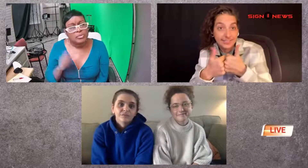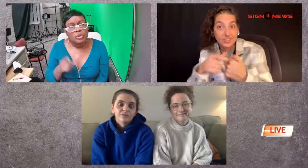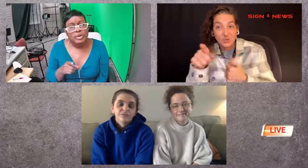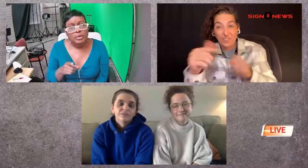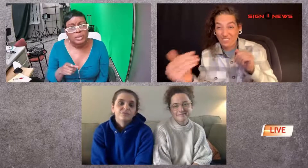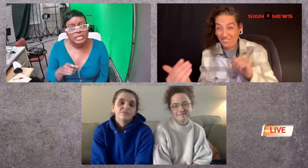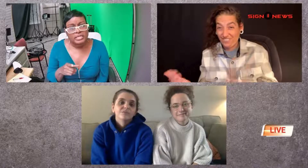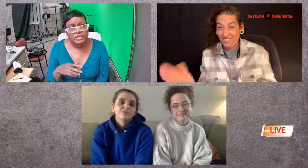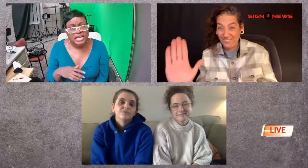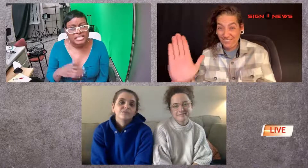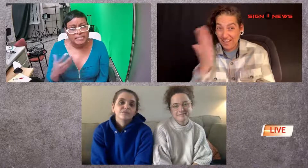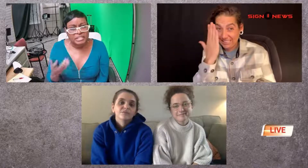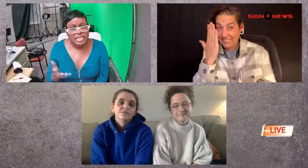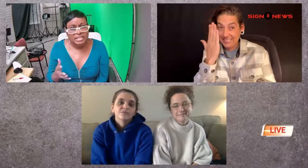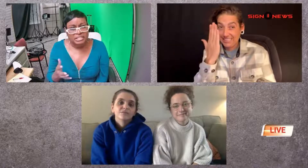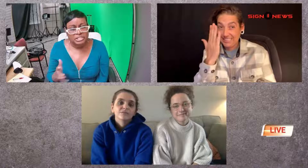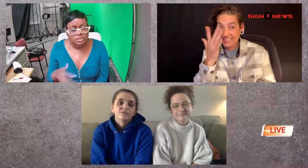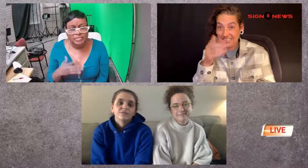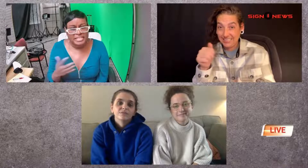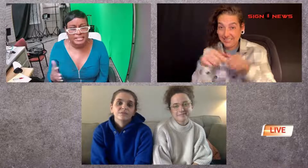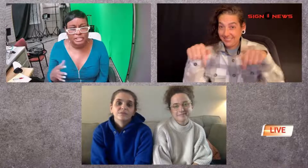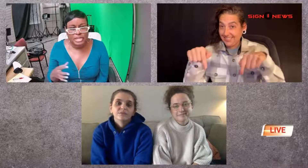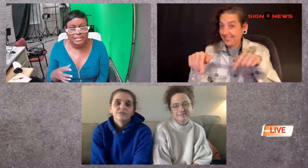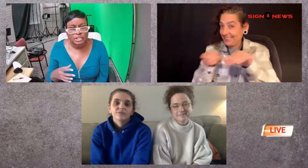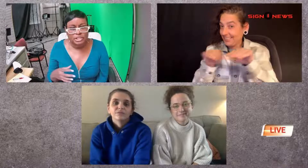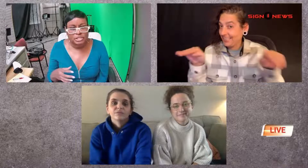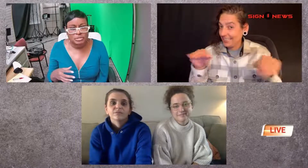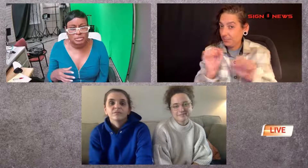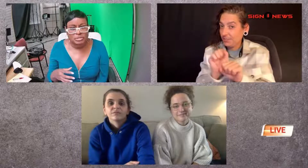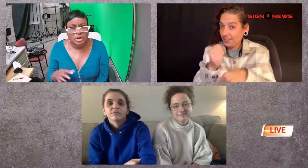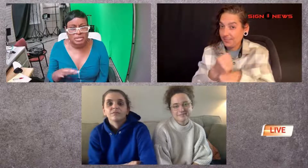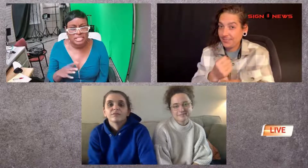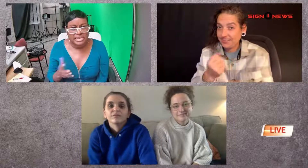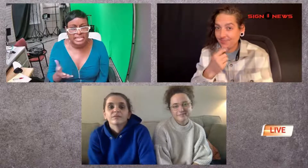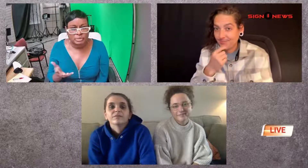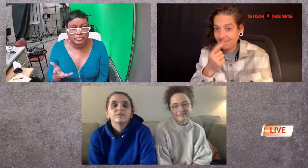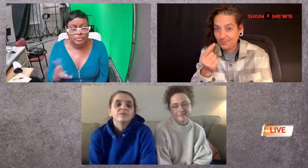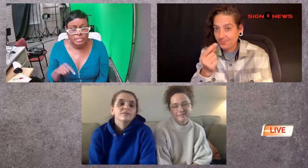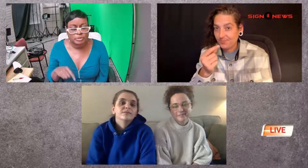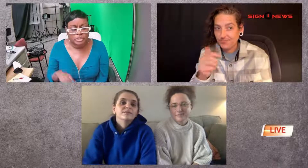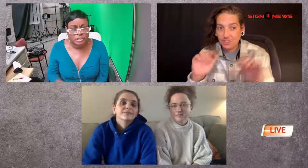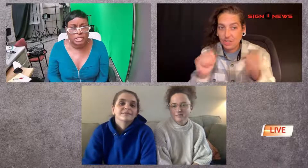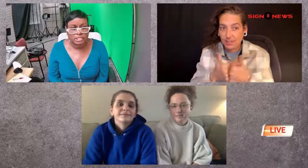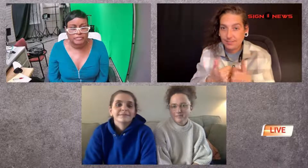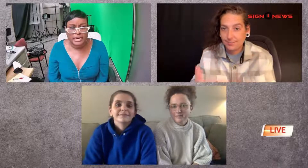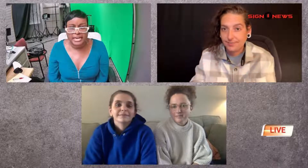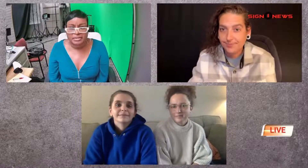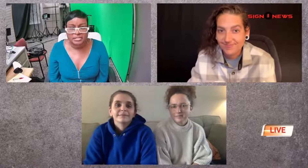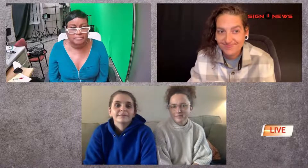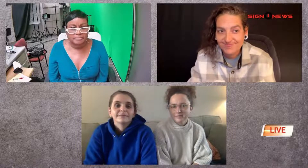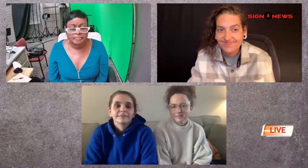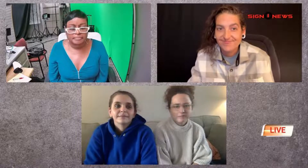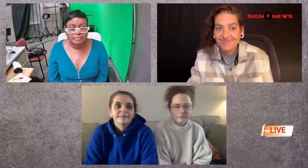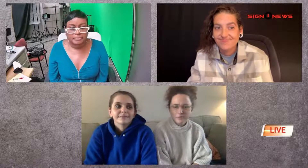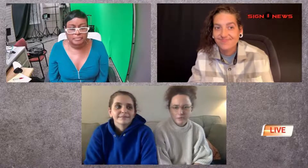Hey, real quick, did you guys have any challenges? Did you have any challenges on stage for this production Funhouse?